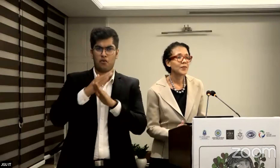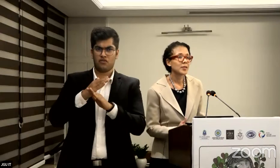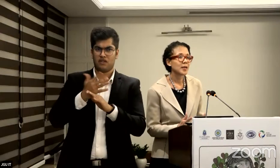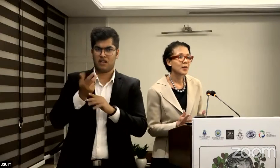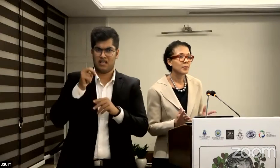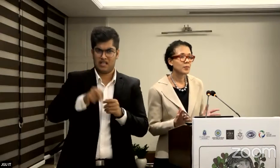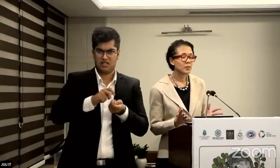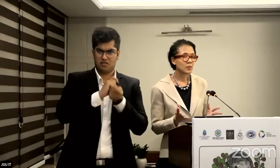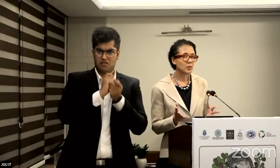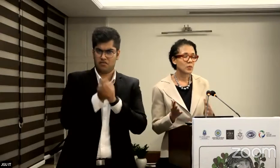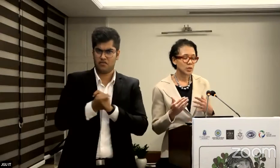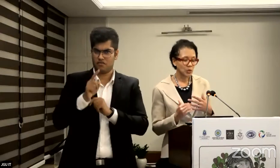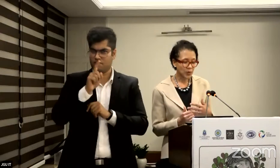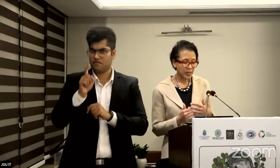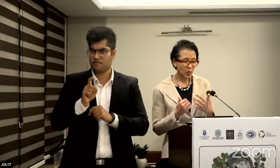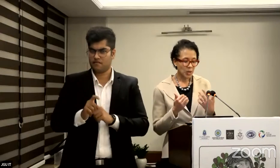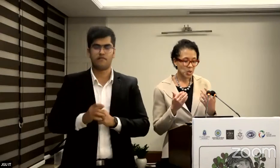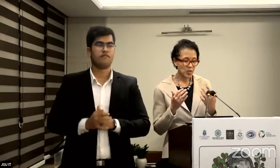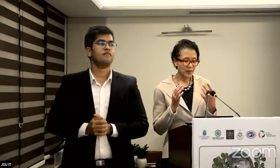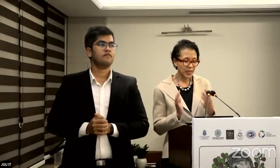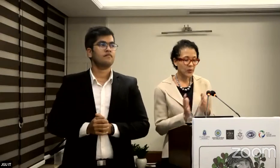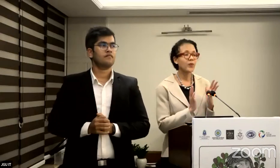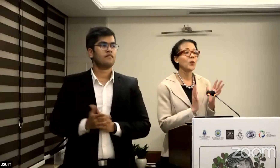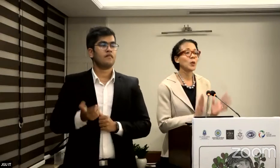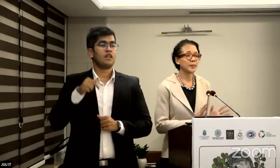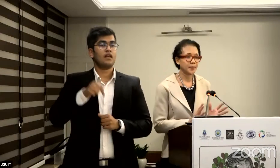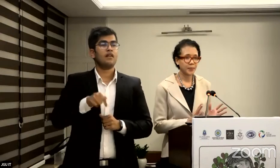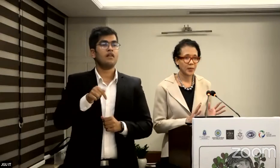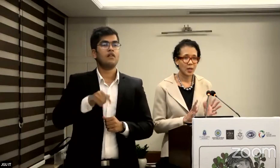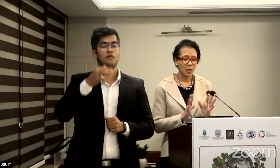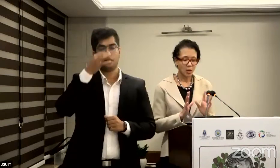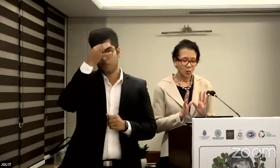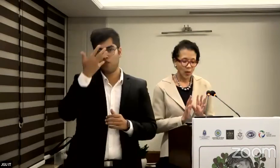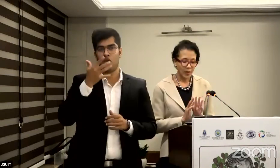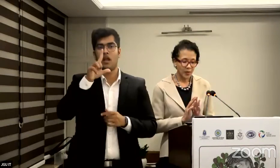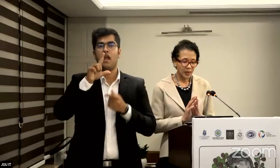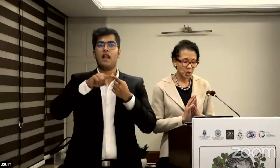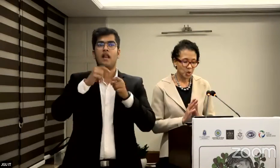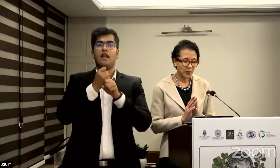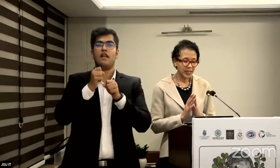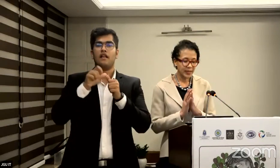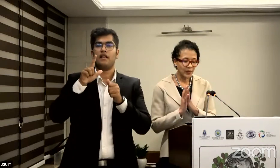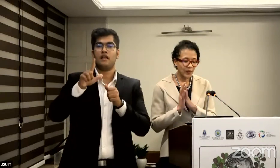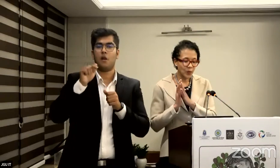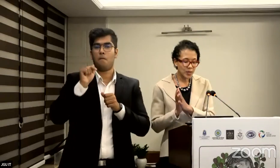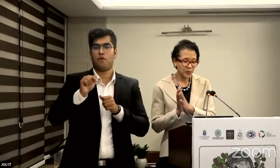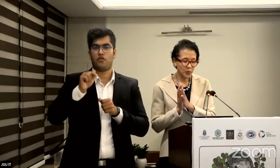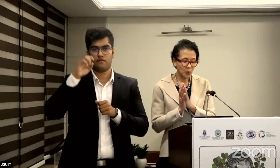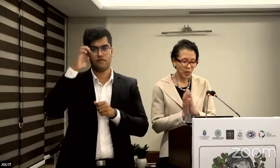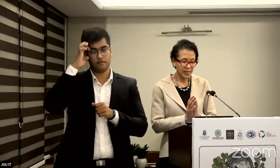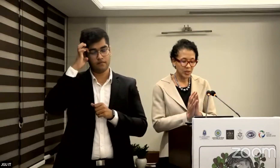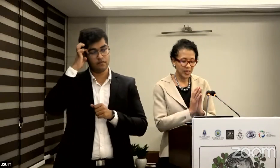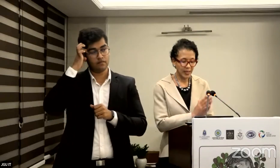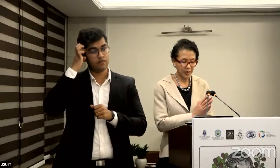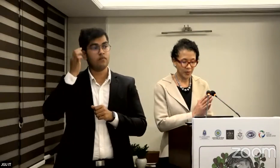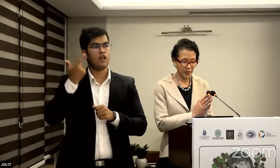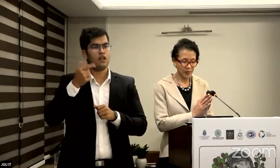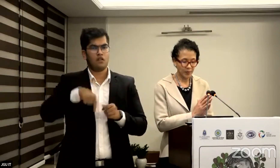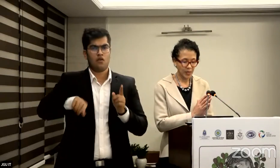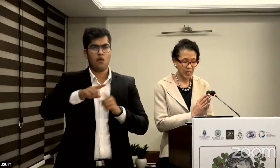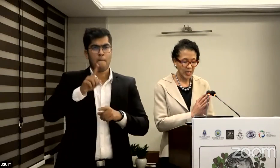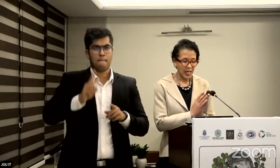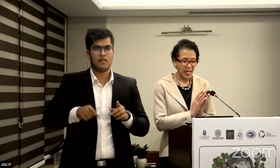we have to some degree a question of legal form, whether there should be an enforceable right to